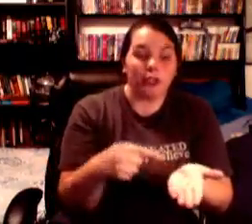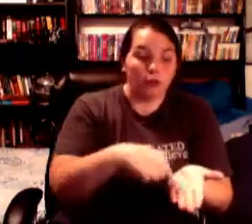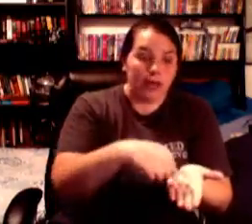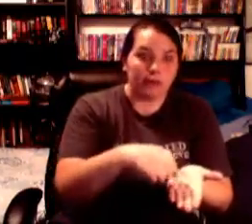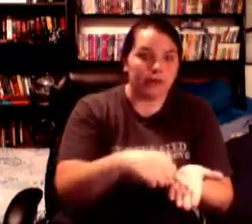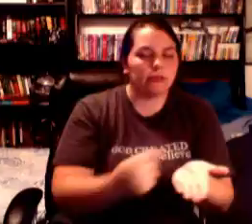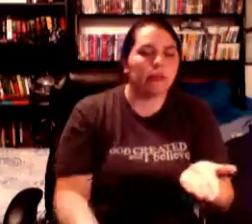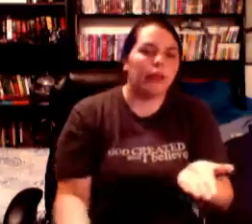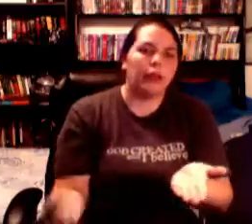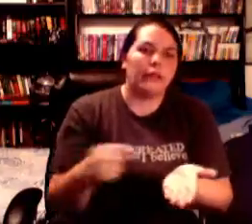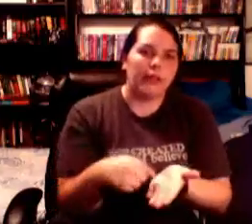to this.